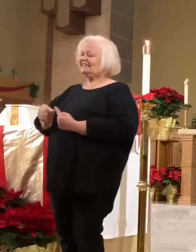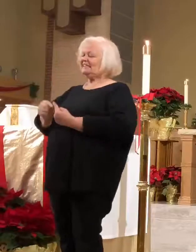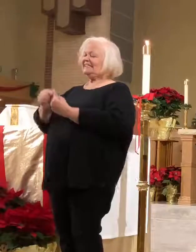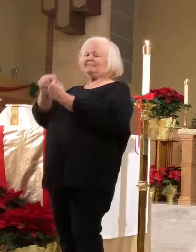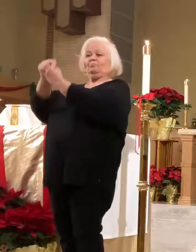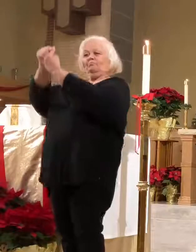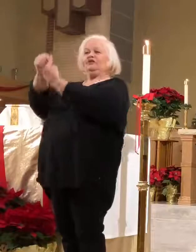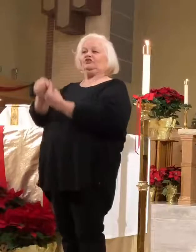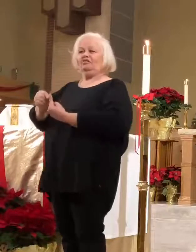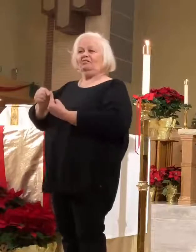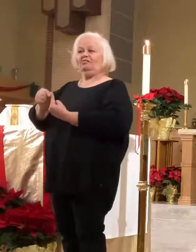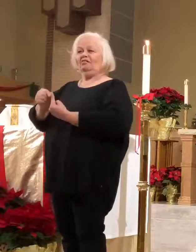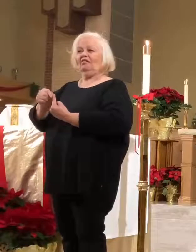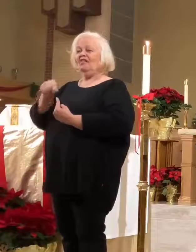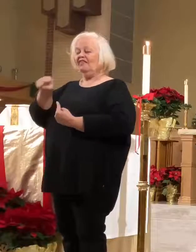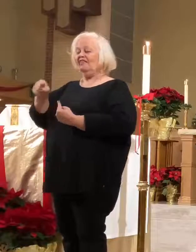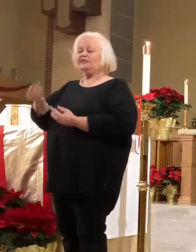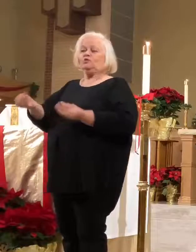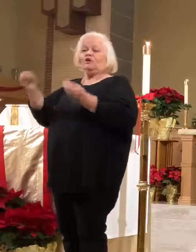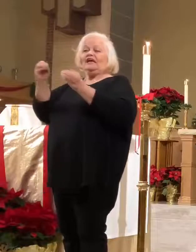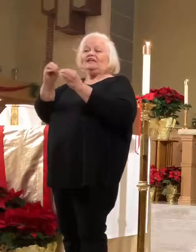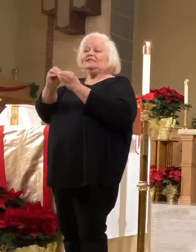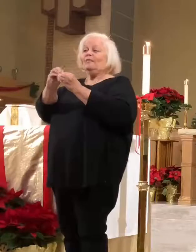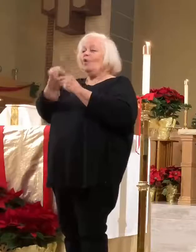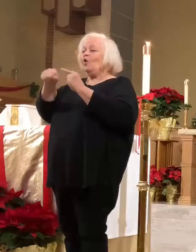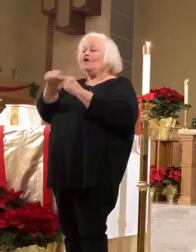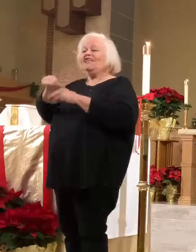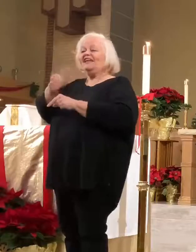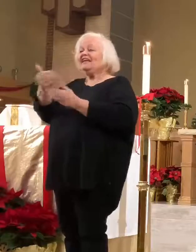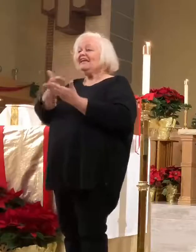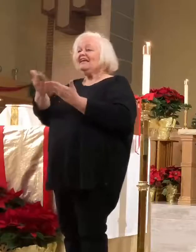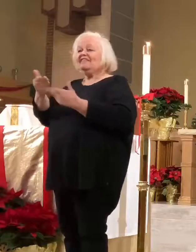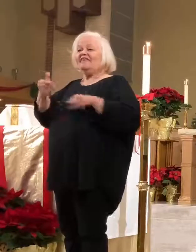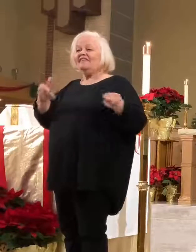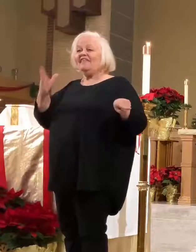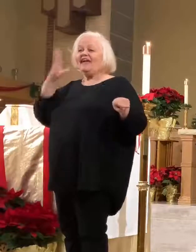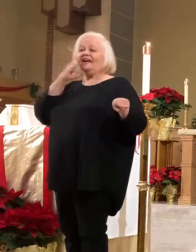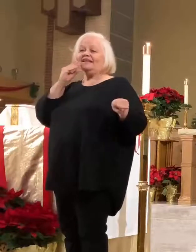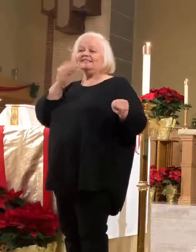one is beyond anything they've ever experienced meeting.